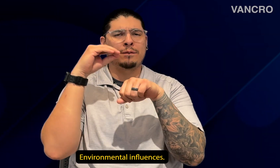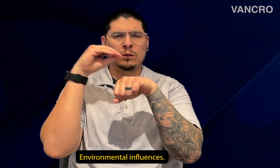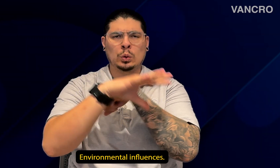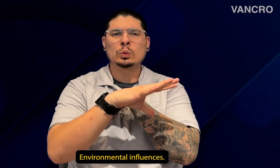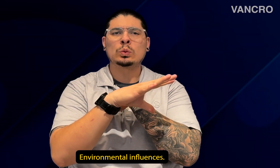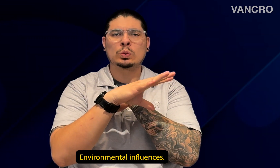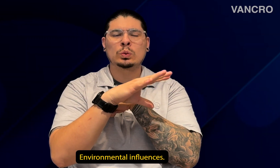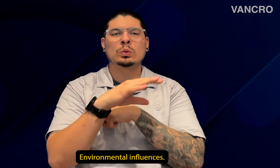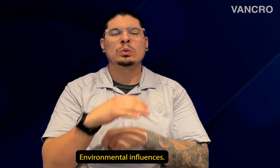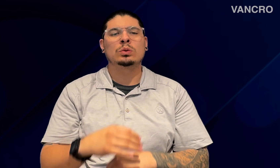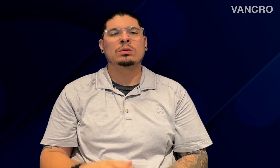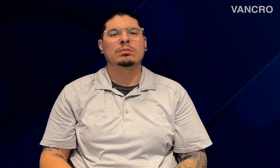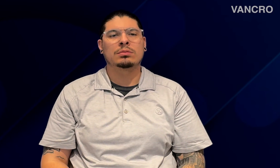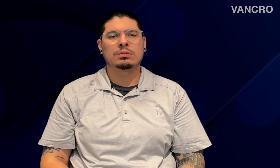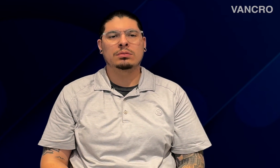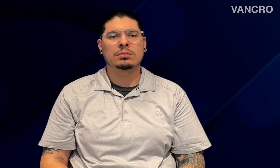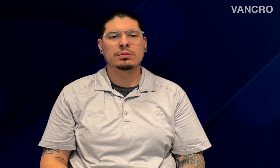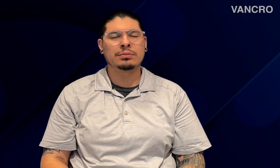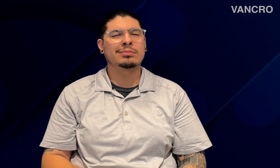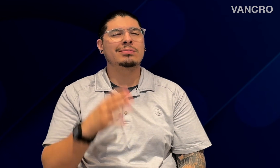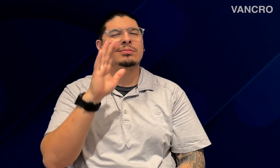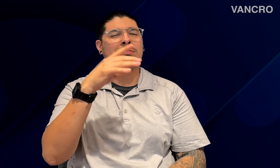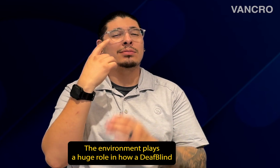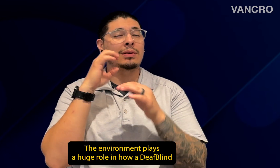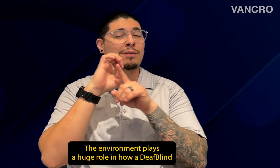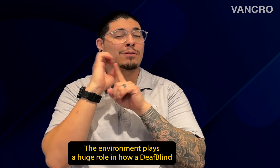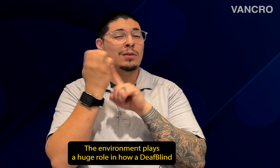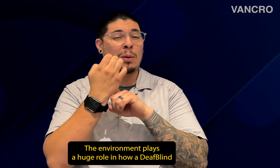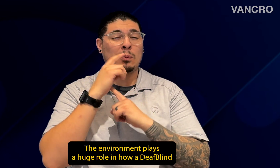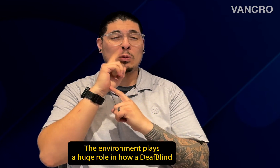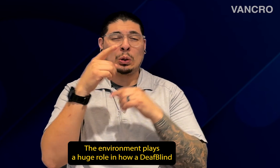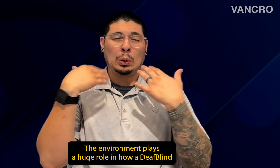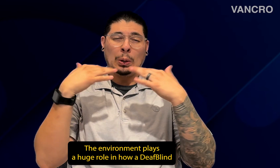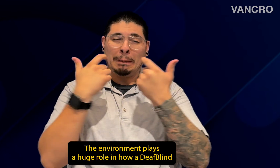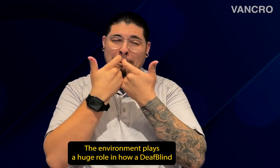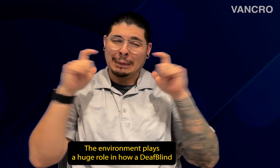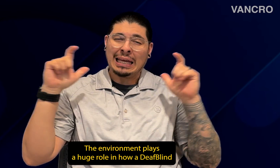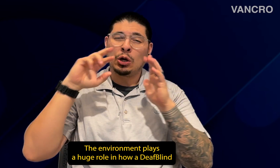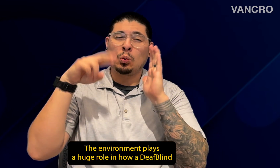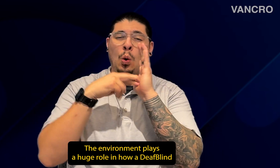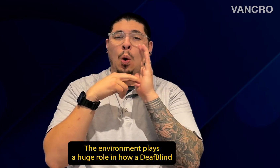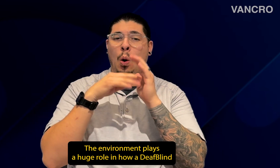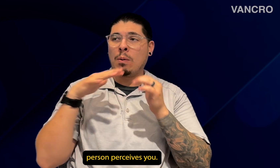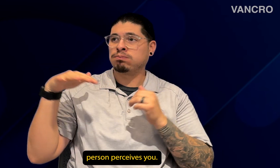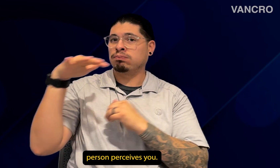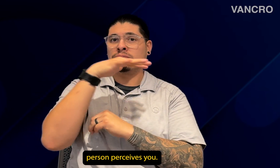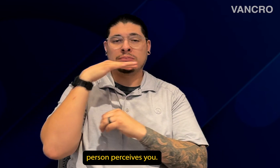Environmental influences. The environment plays a huge role in how a deafblind person perceives